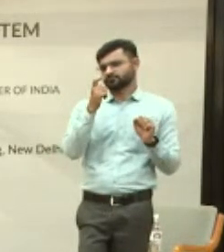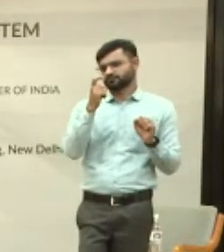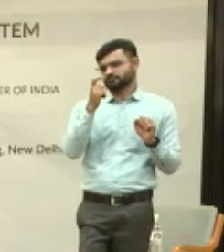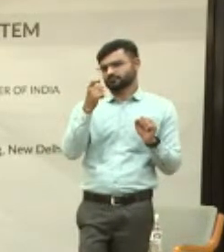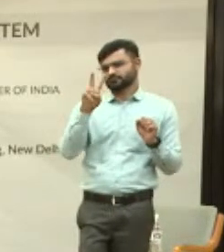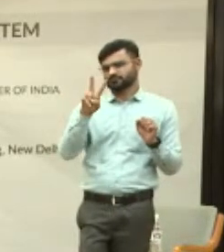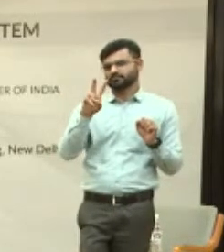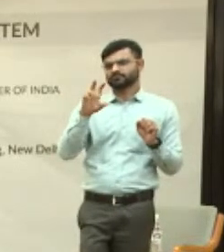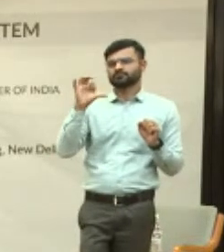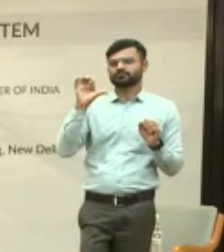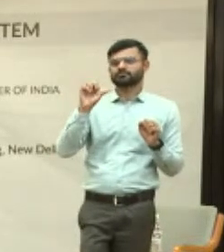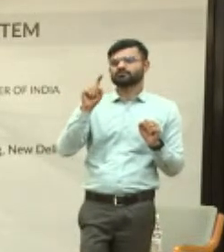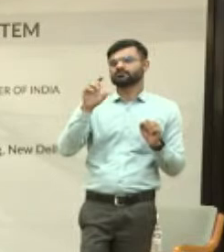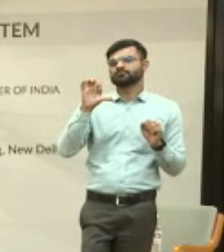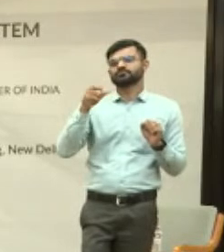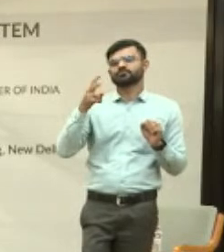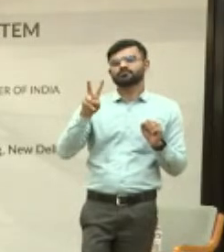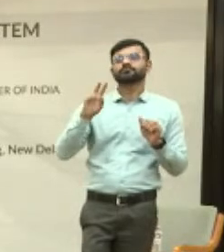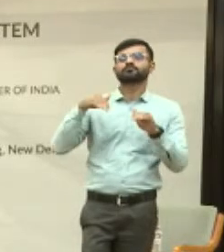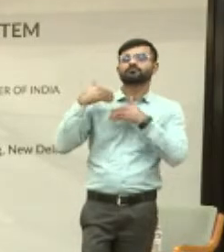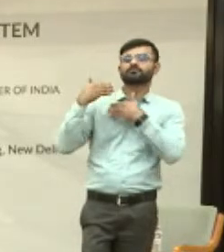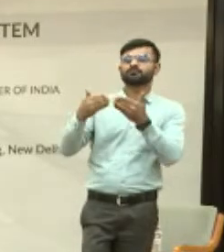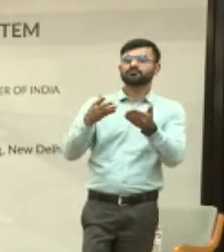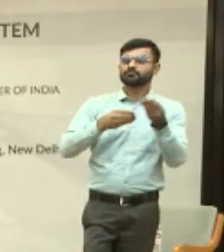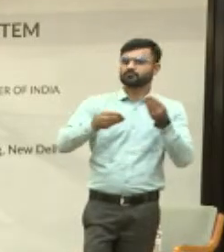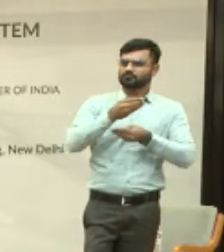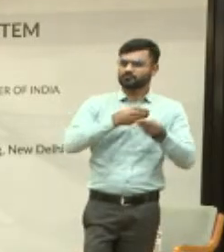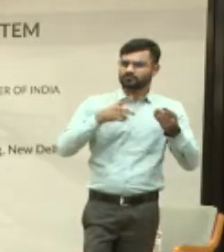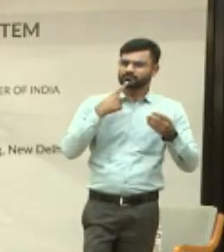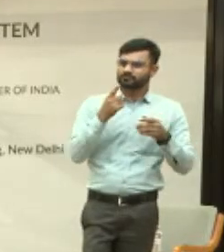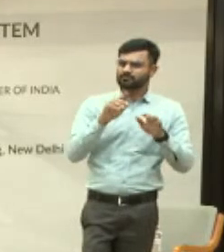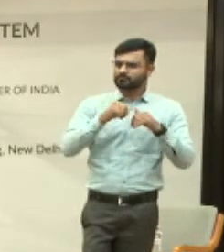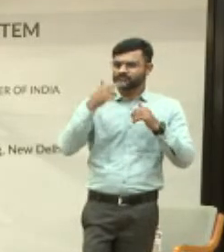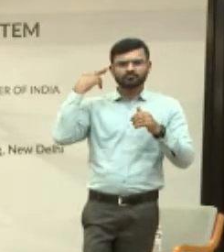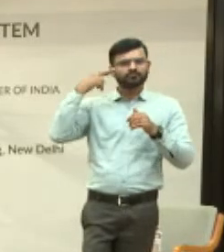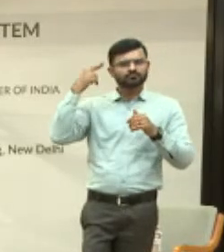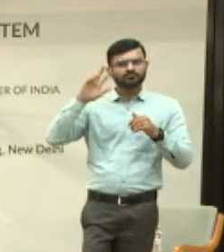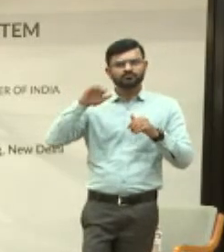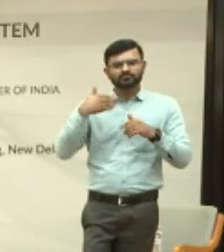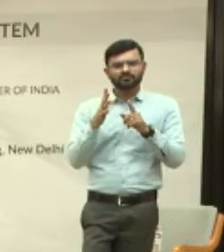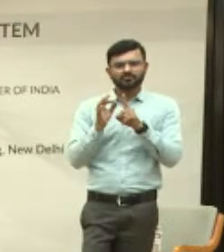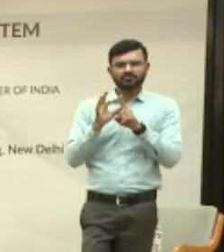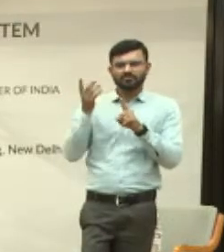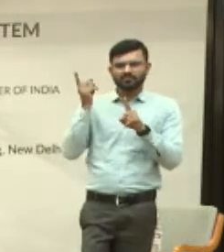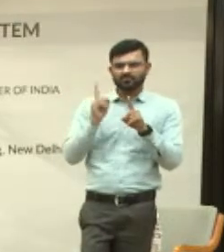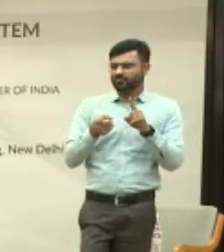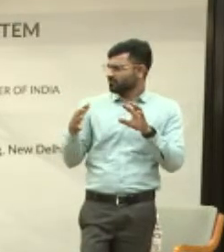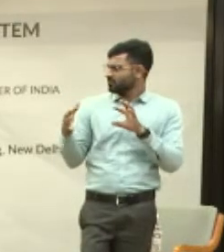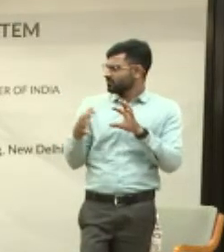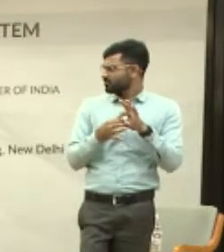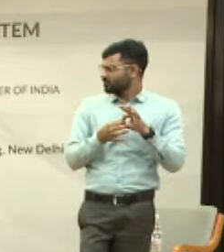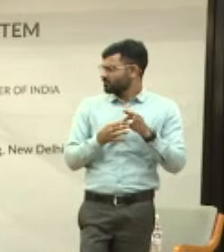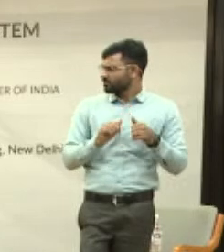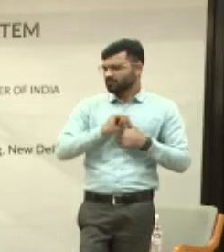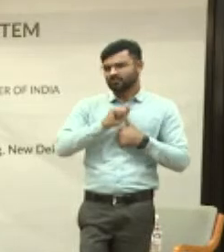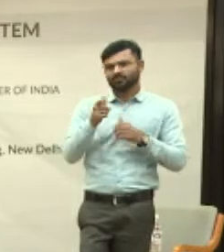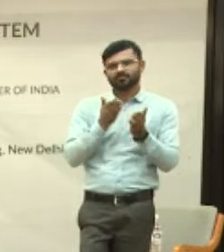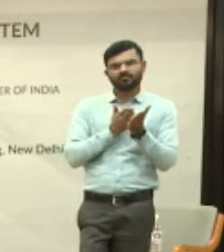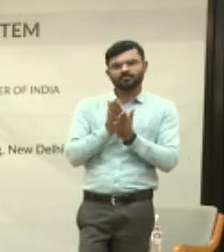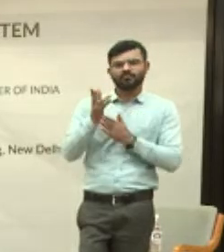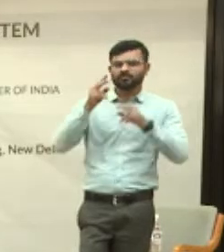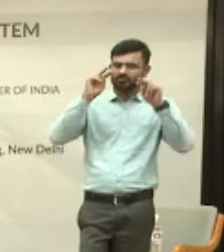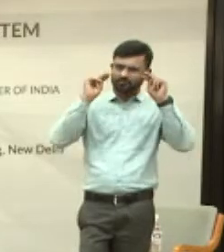new generation is following up. You need this decolonizing. So any other reason, or it should have been done before? We have always needed